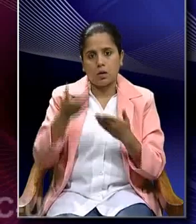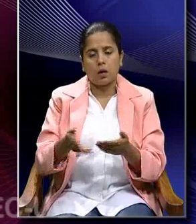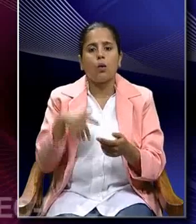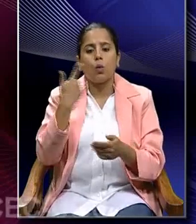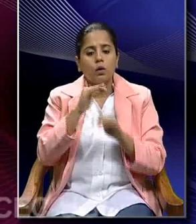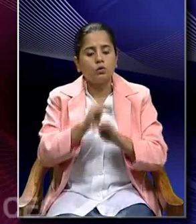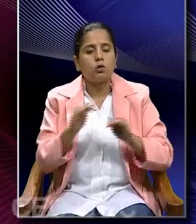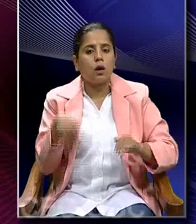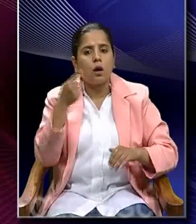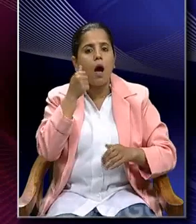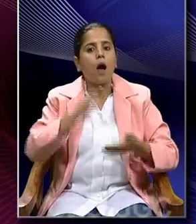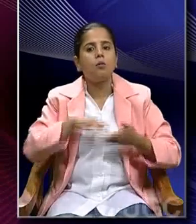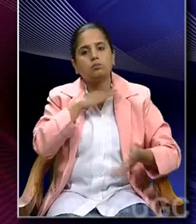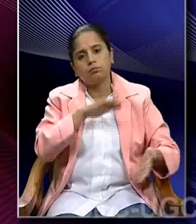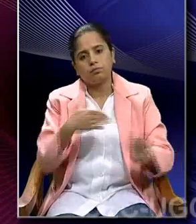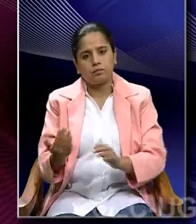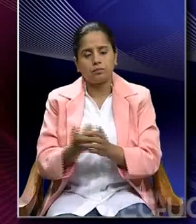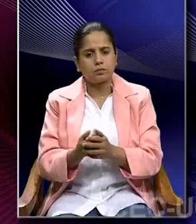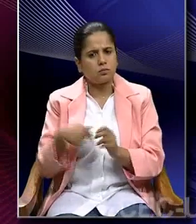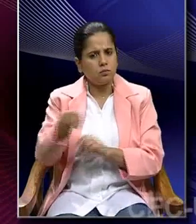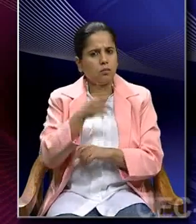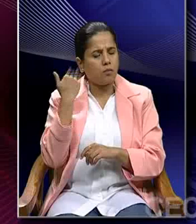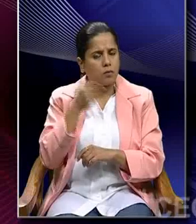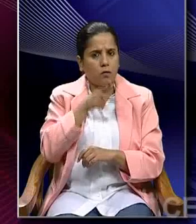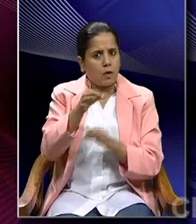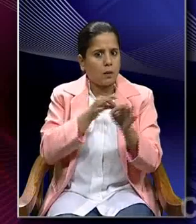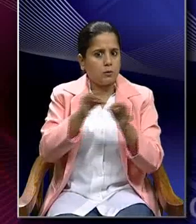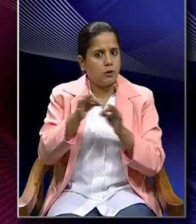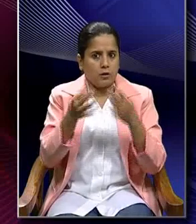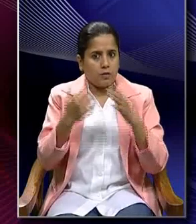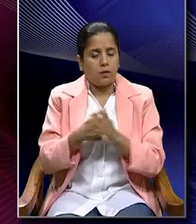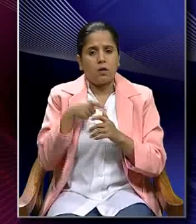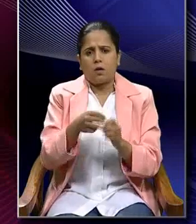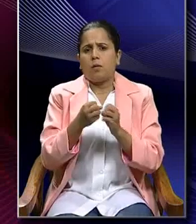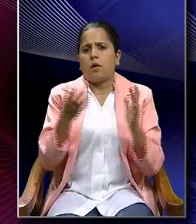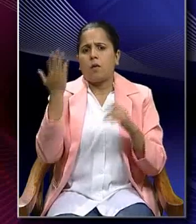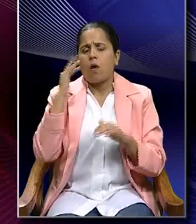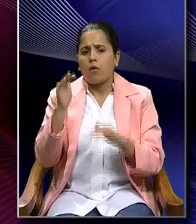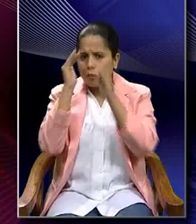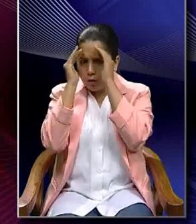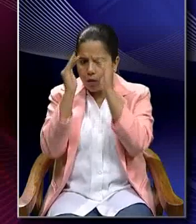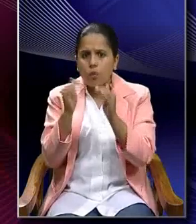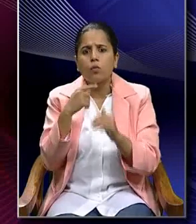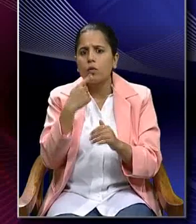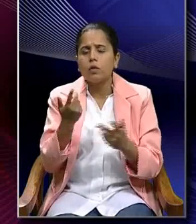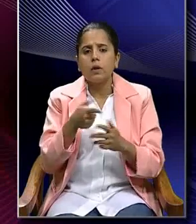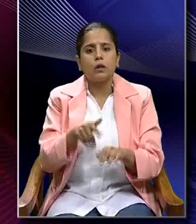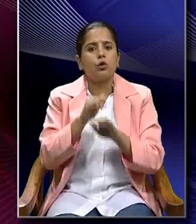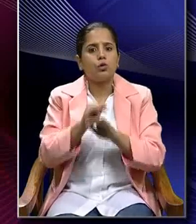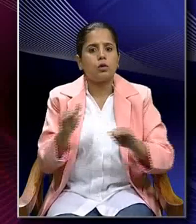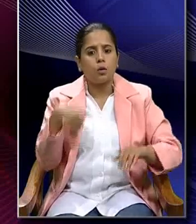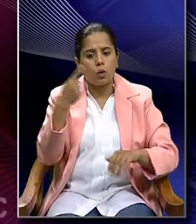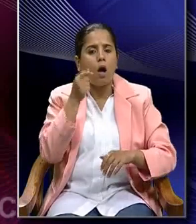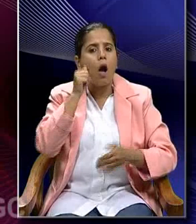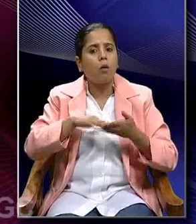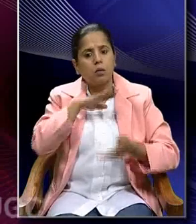widows. As I had mentioned in another lecture, there was a lot of focus on child widows